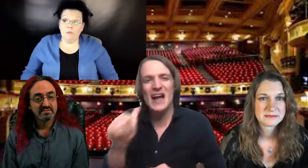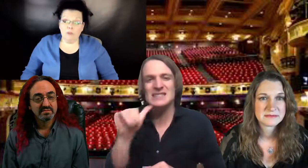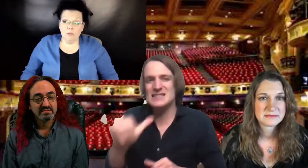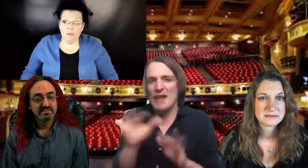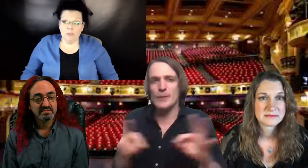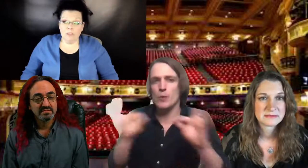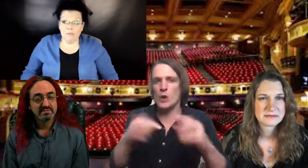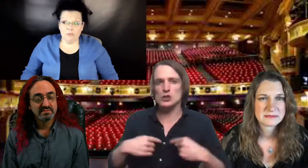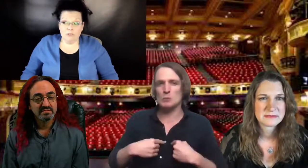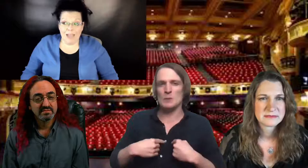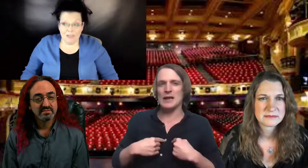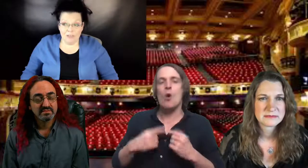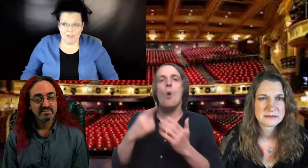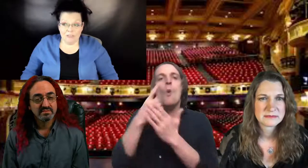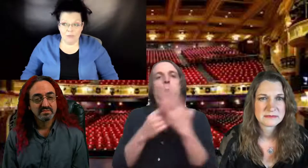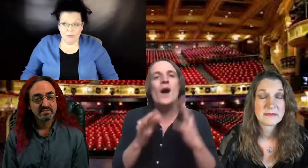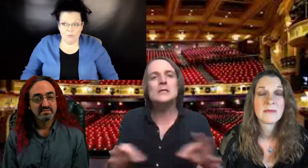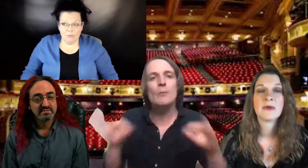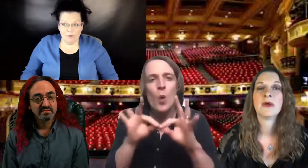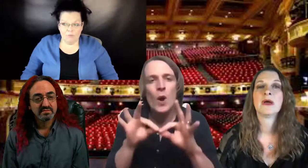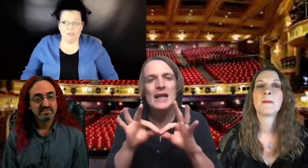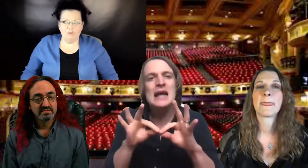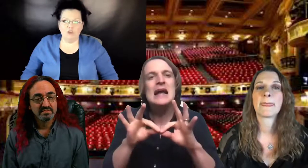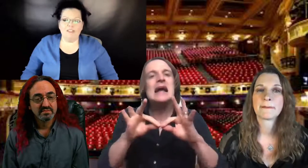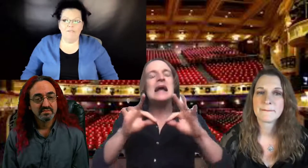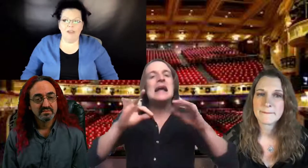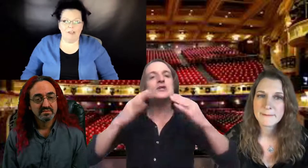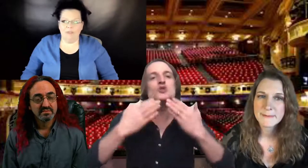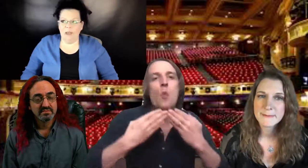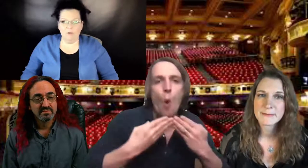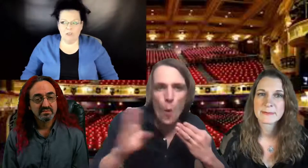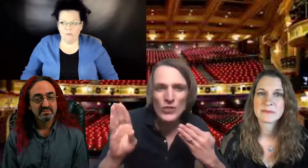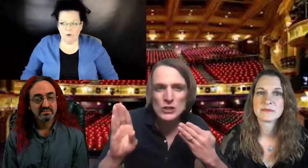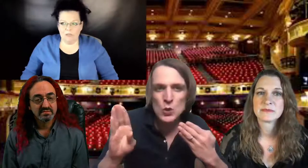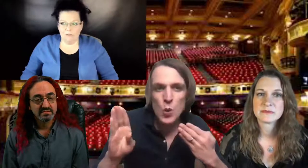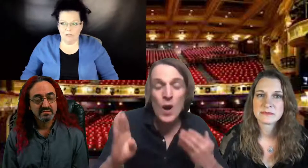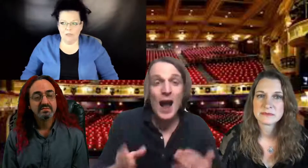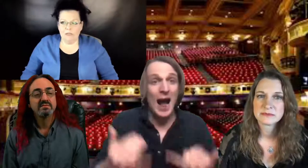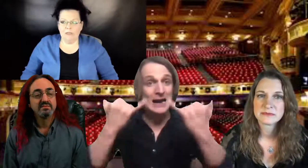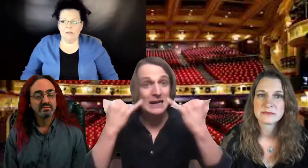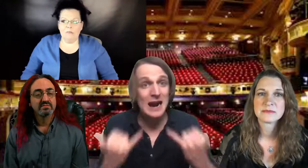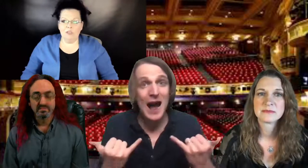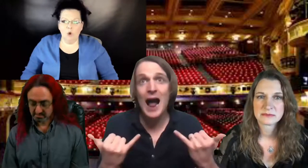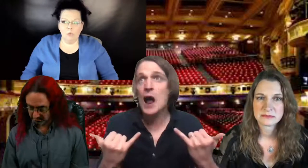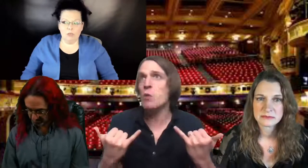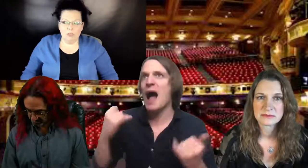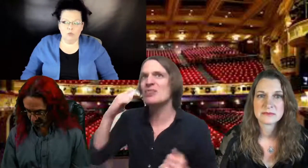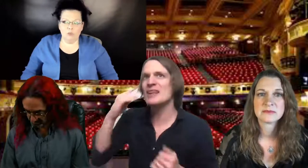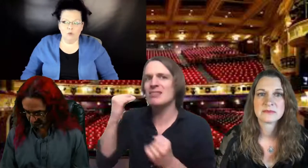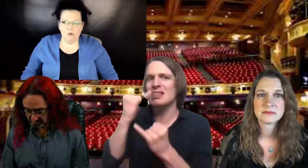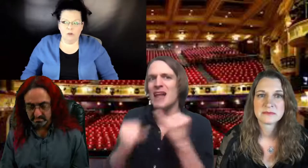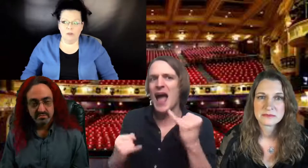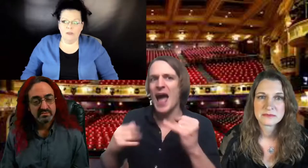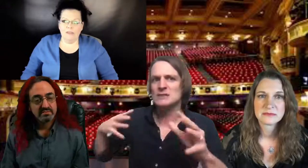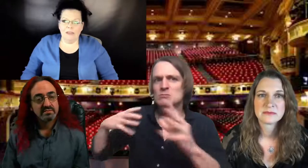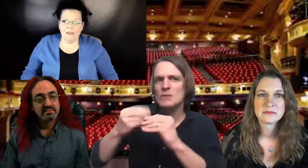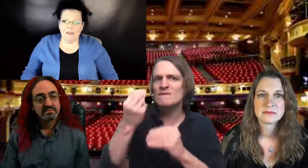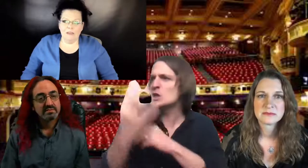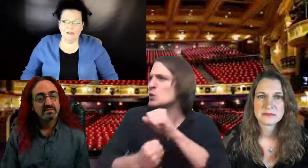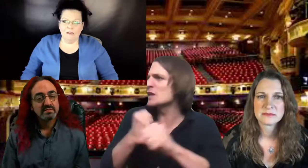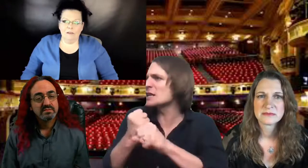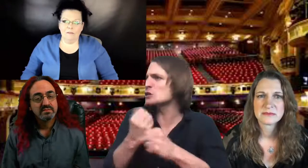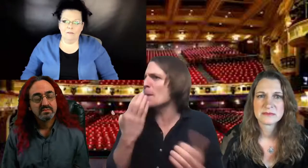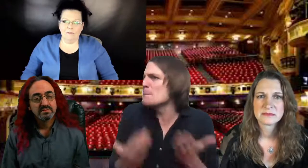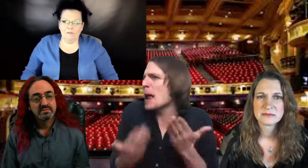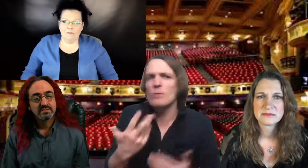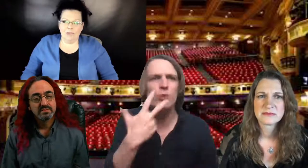But it wasn't all, I wasn't the first actor. That's not what was important to me. First deaf actor, that wasn't important to me. It was an opening to a door that I